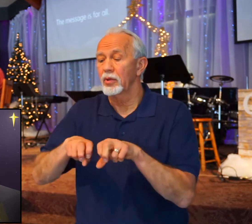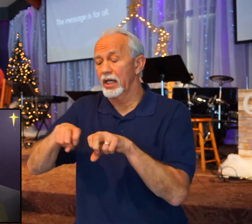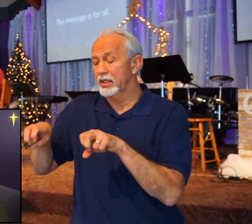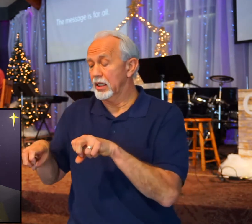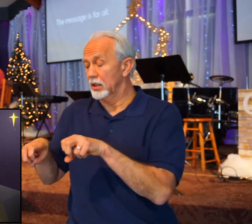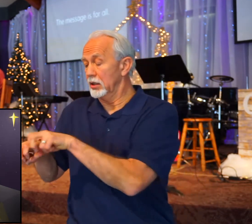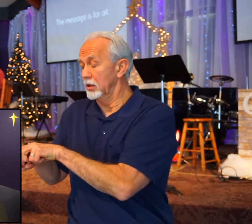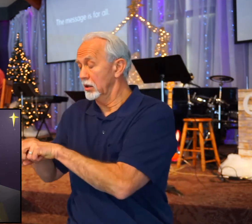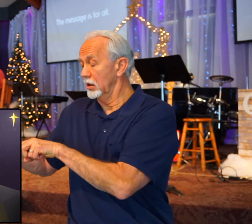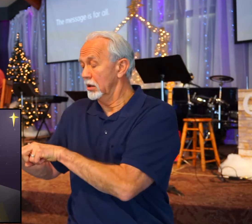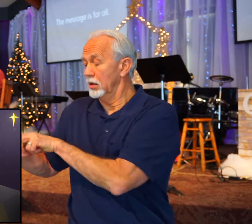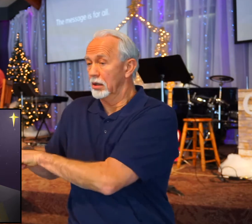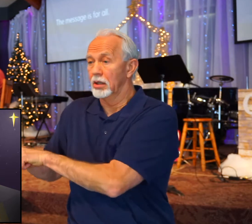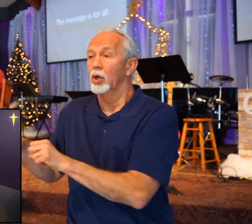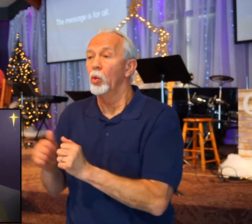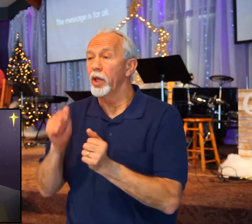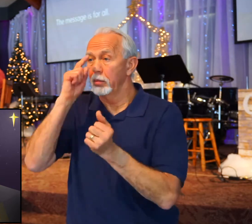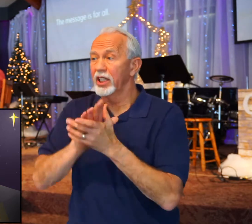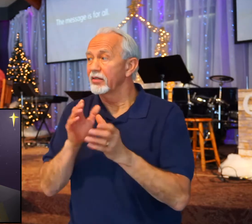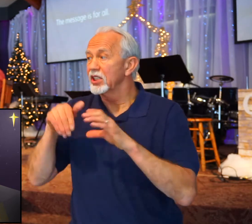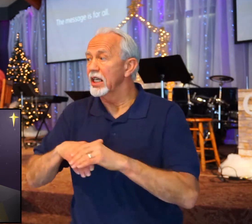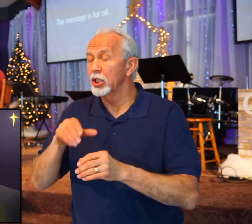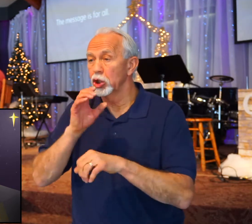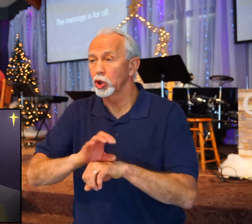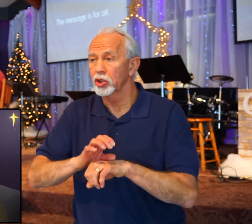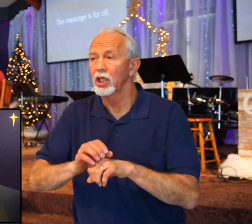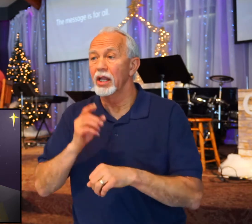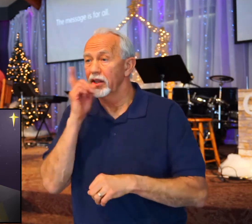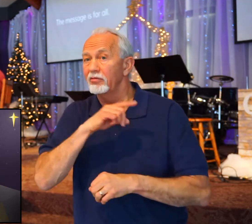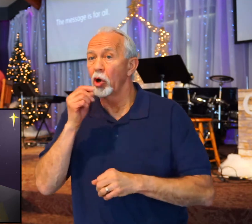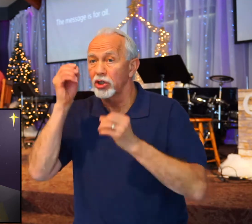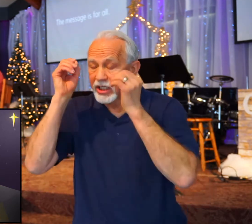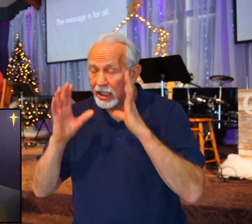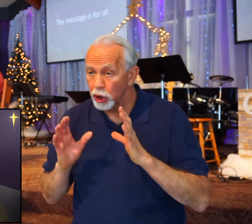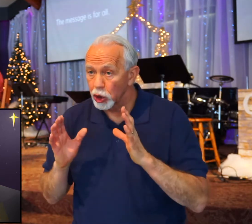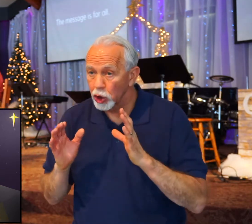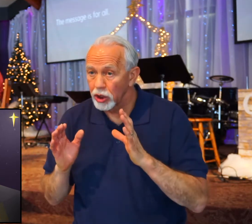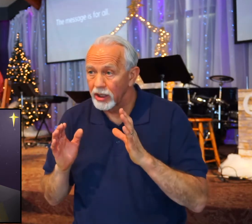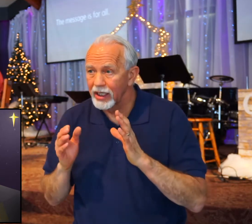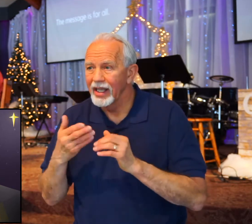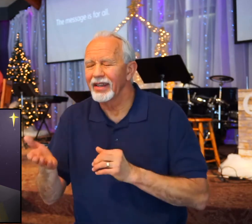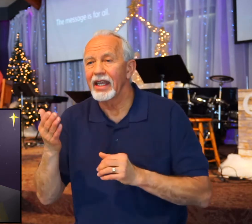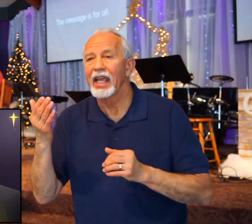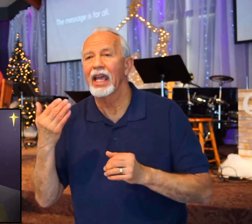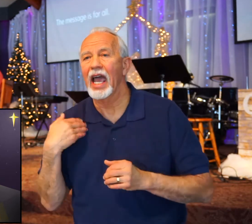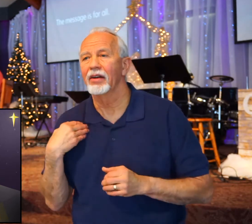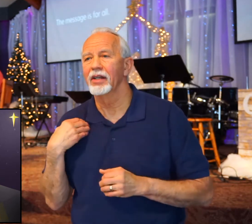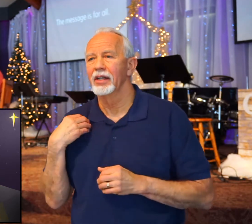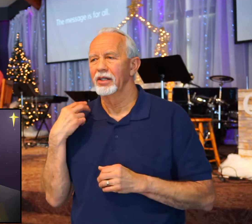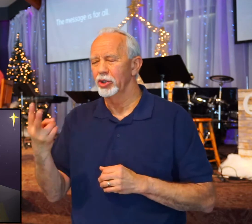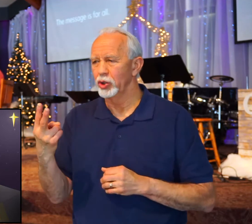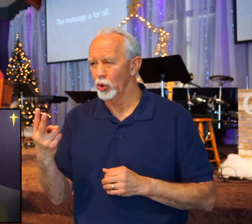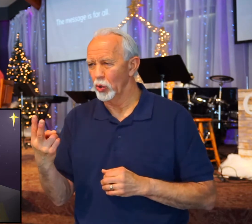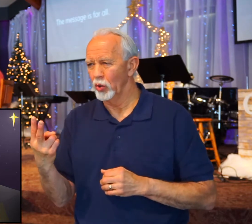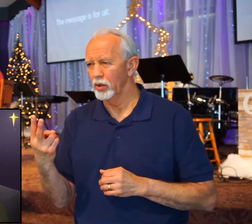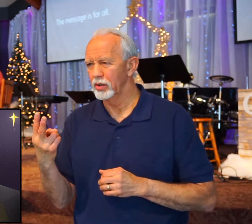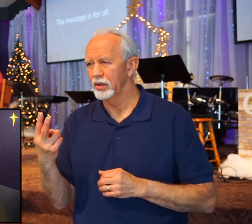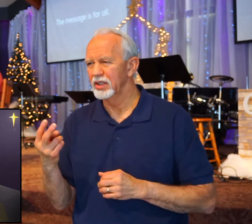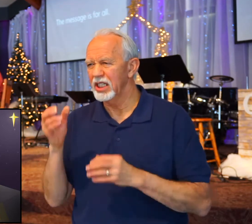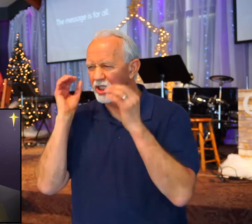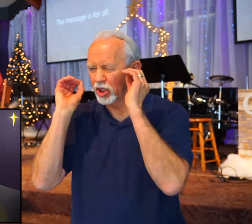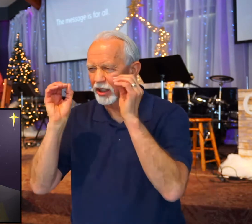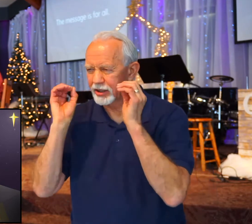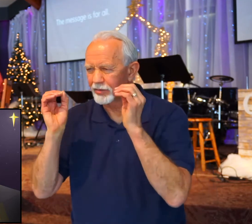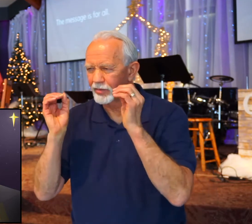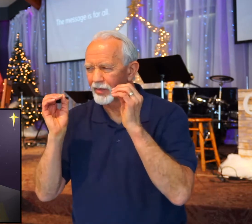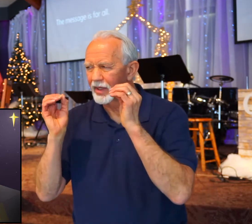the believers in the church. And those false teachers, they had two specific teachings